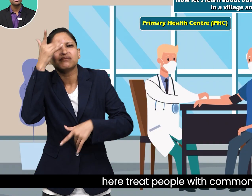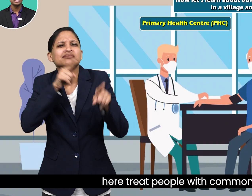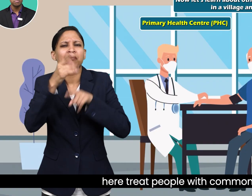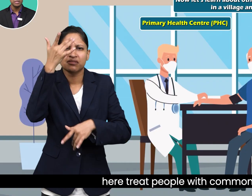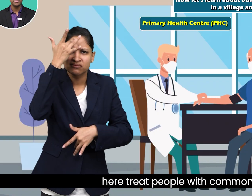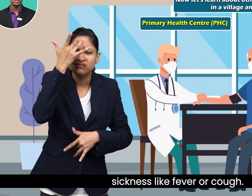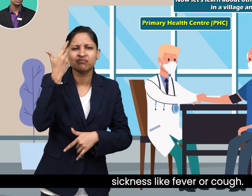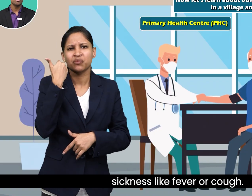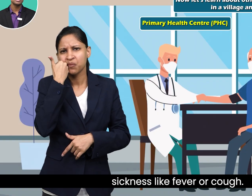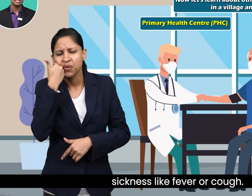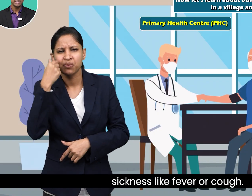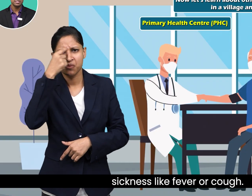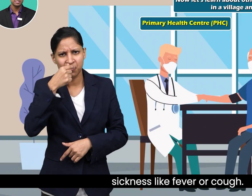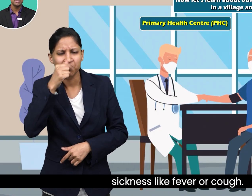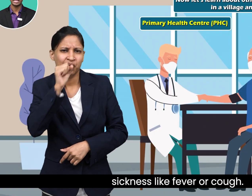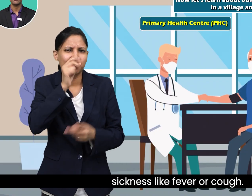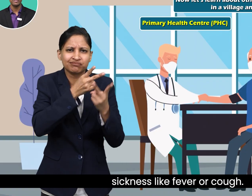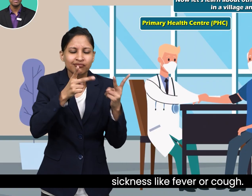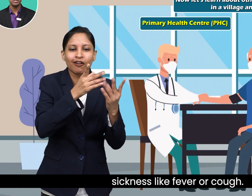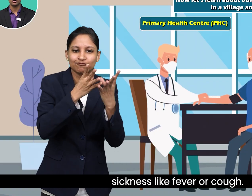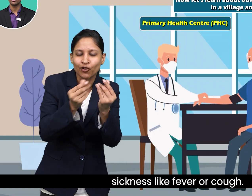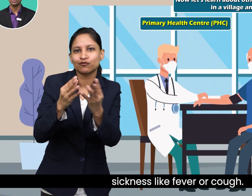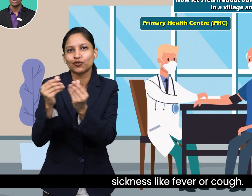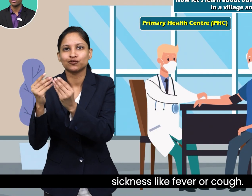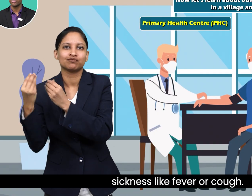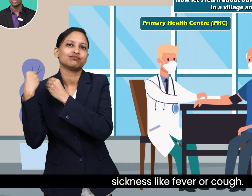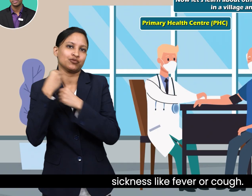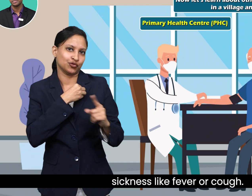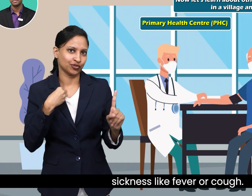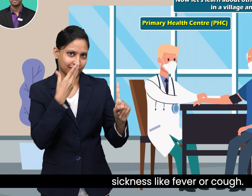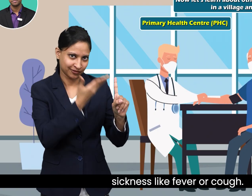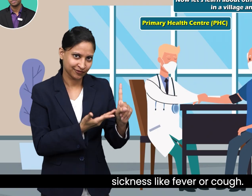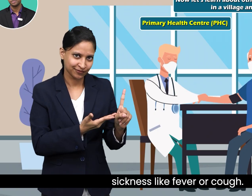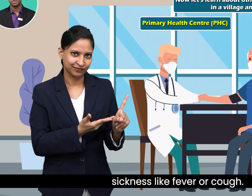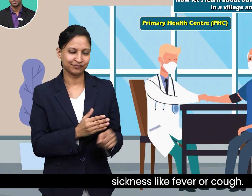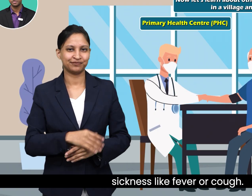Doctors here treat people with common sickness like fever or cough.